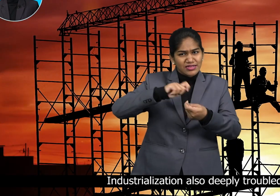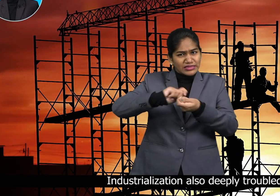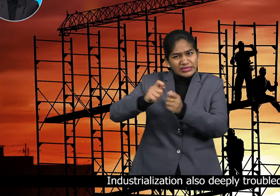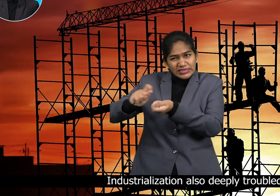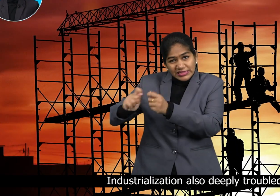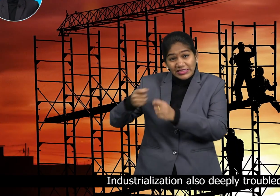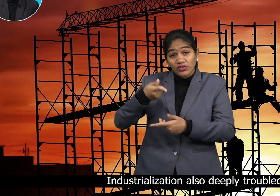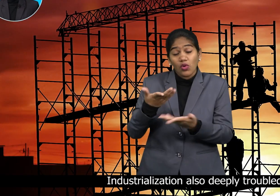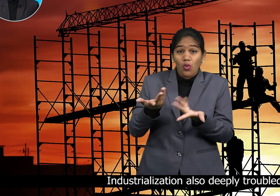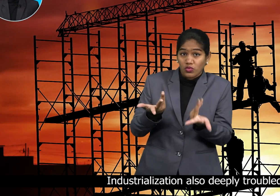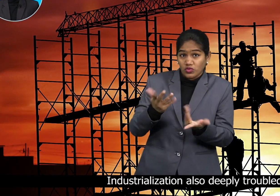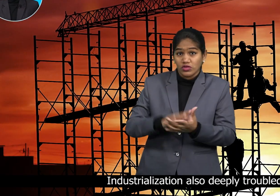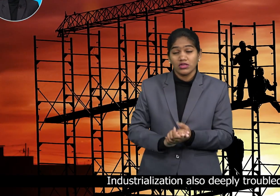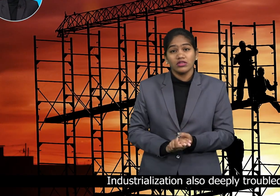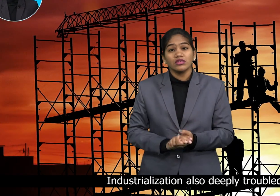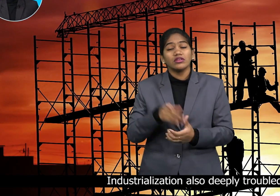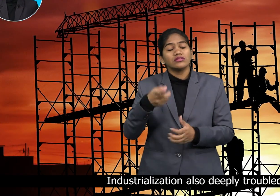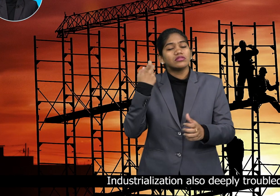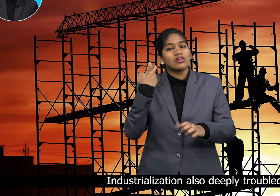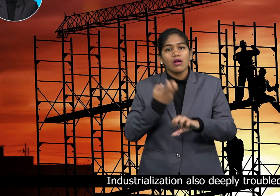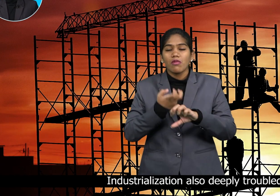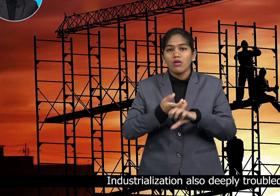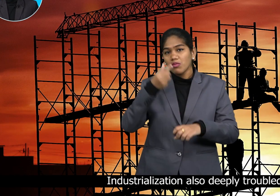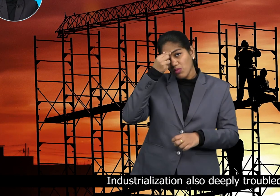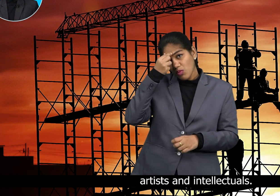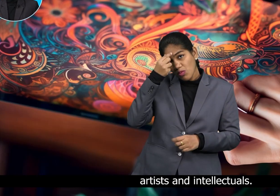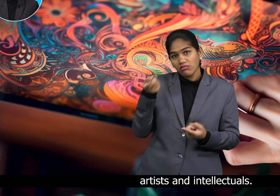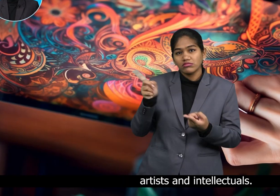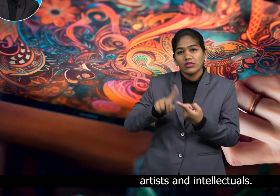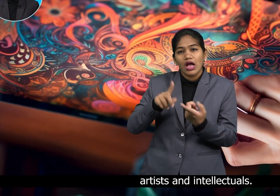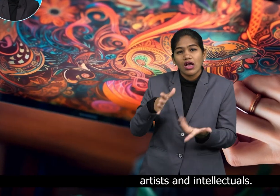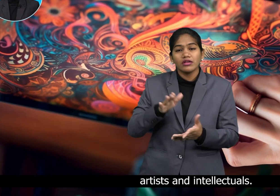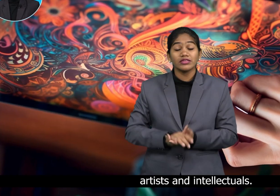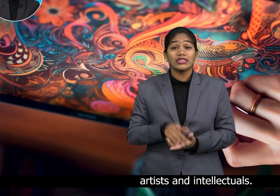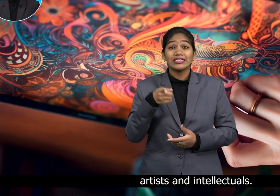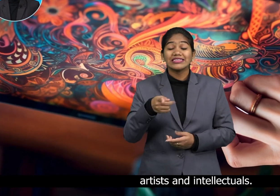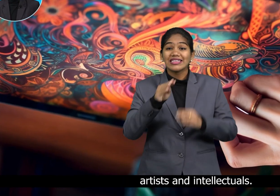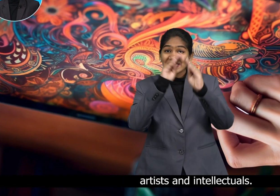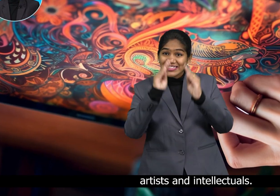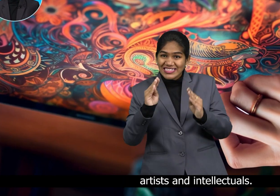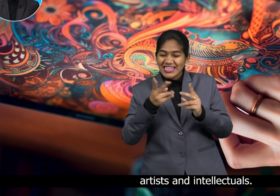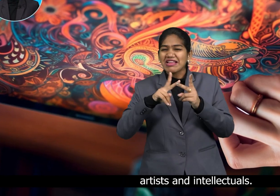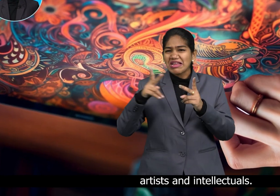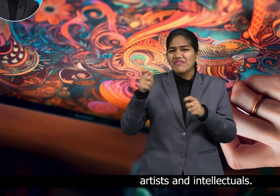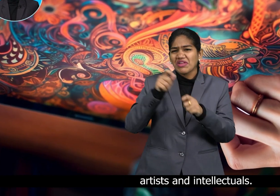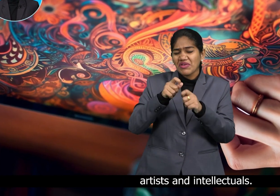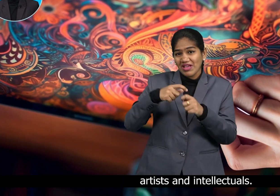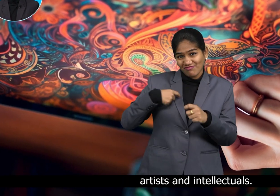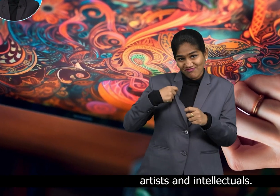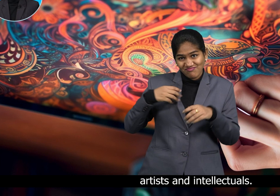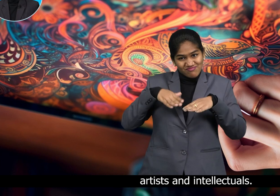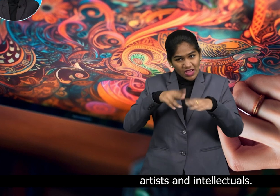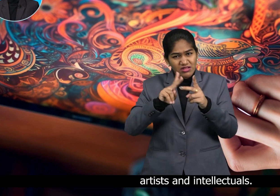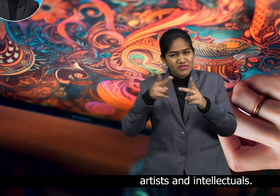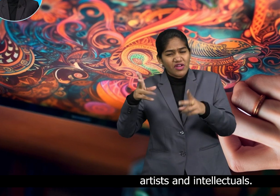Industrialization also deeply troubled artists and intellectuals.